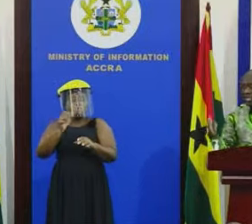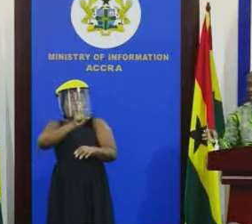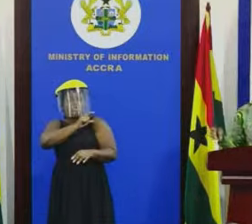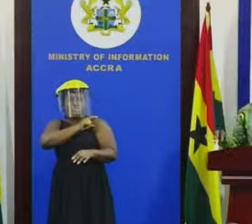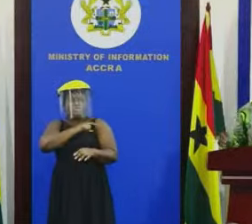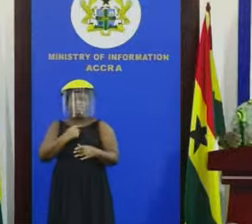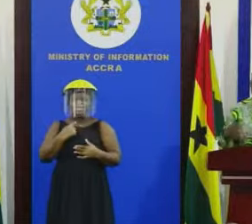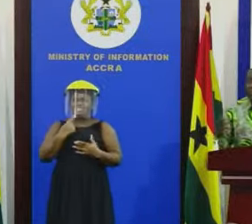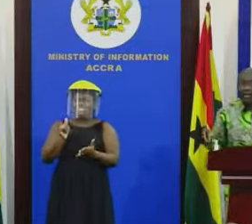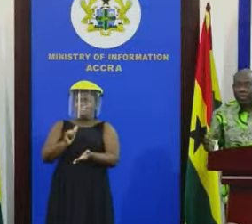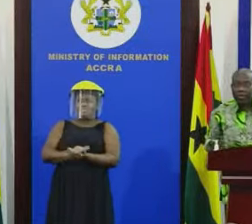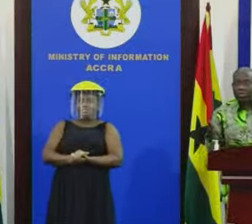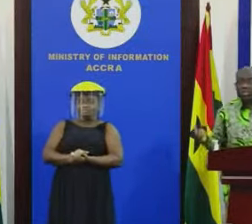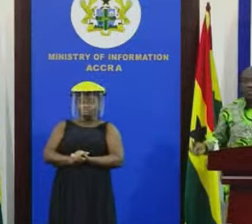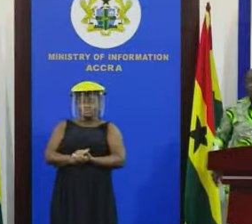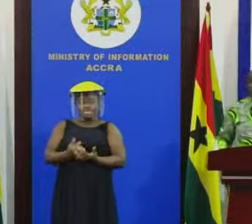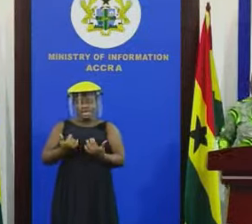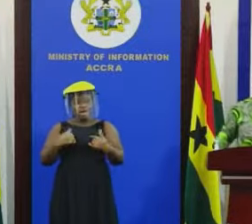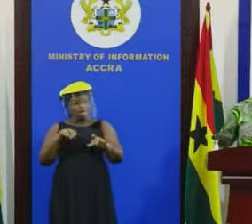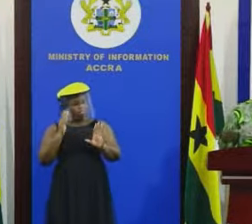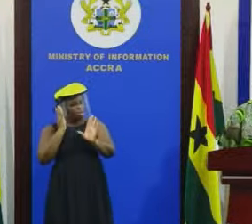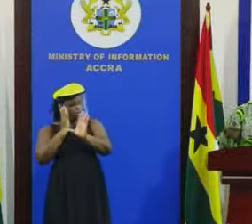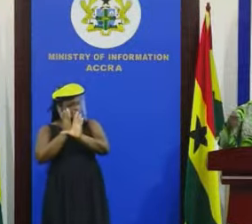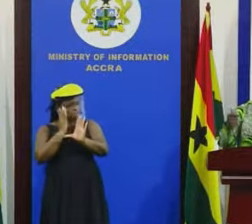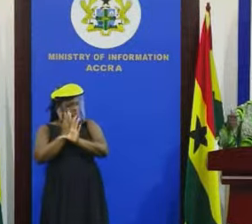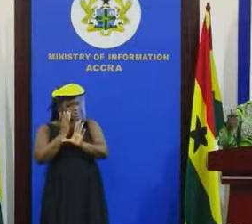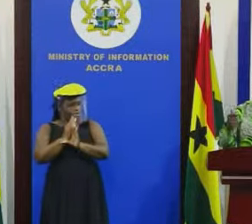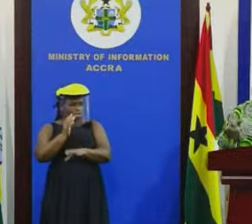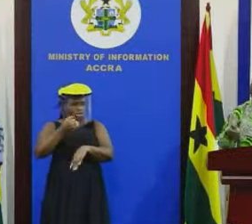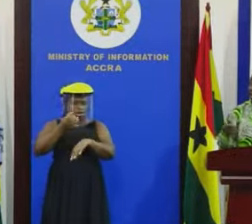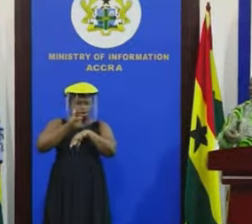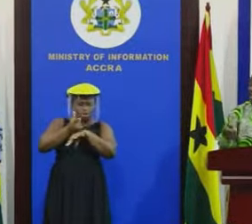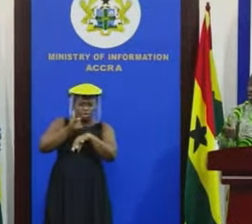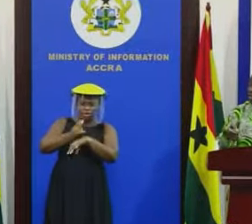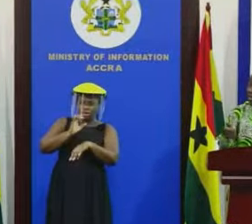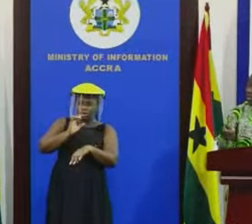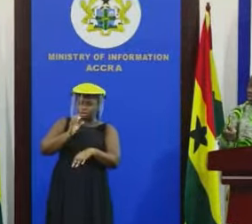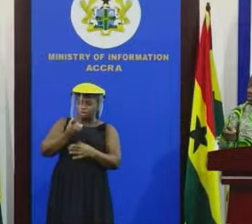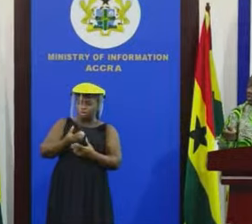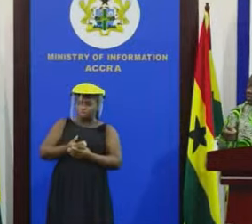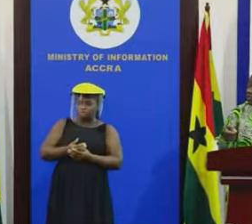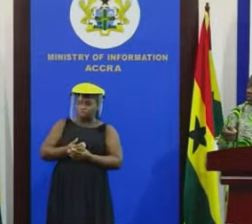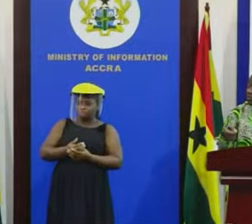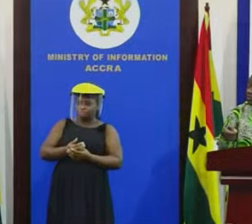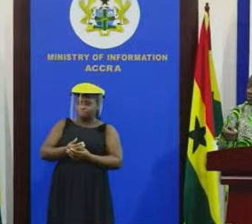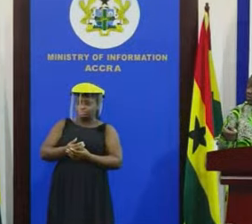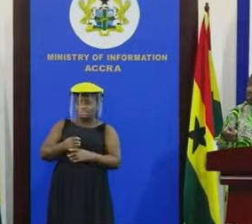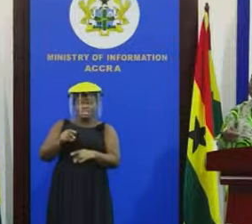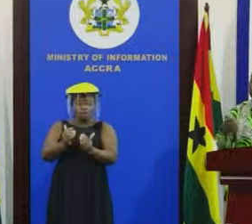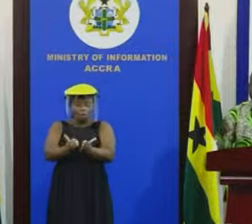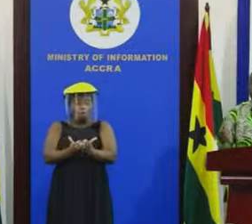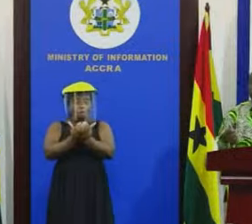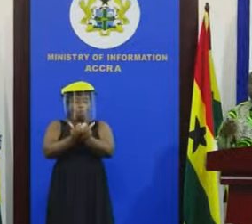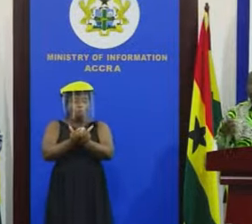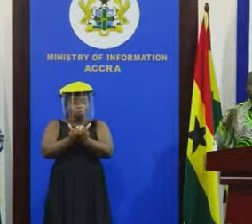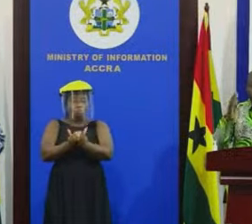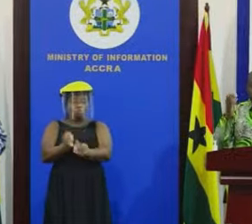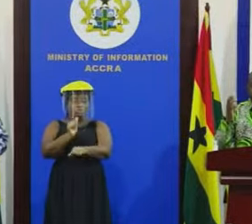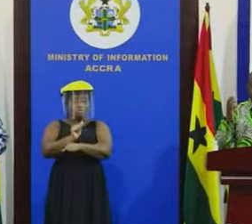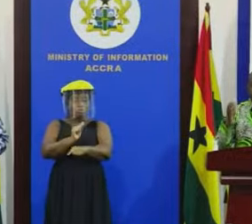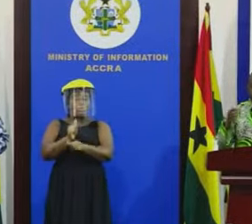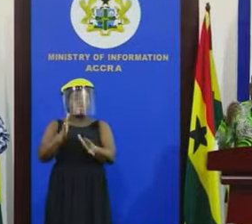are you saying that if they have cause to suspect that there's a drunken, is it a pilot? Are they called pilots? They are called boat operators. Okay, so